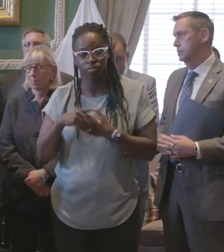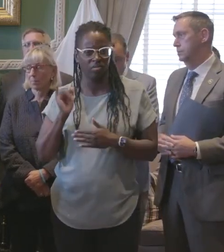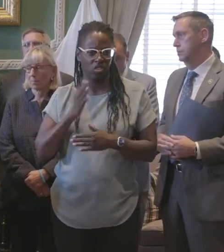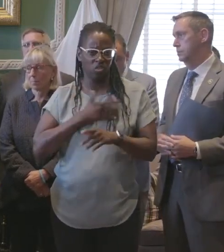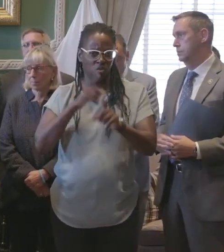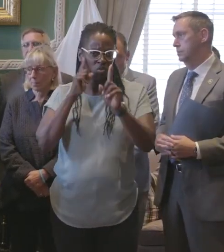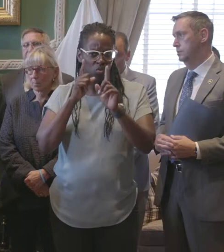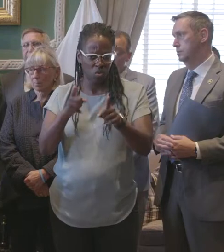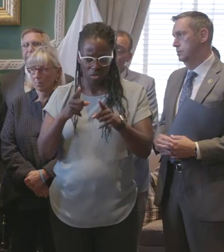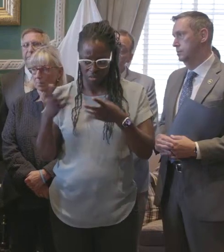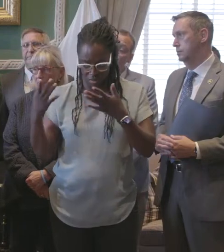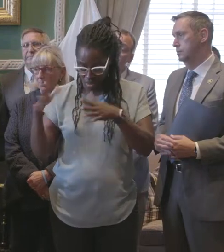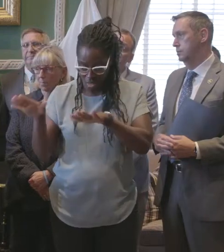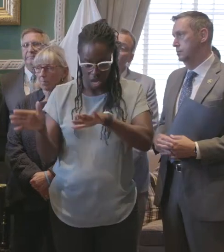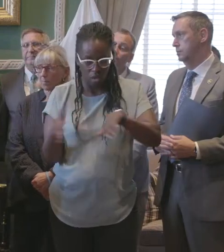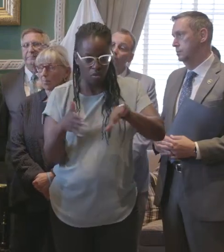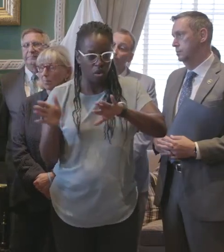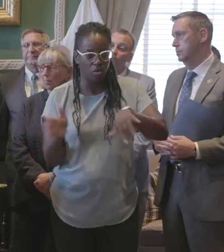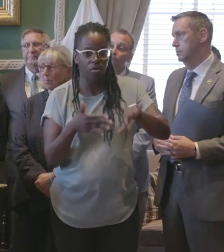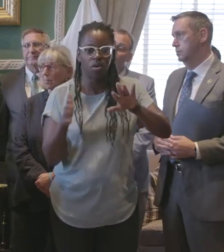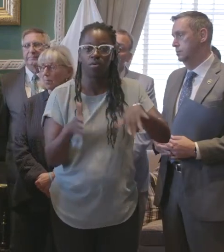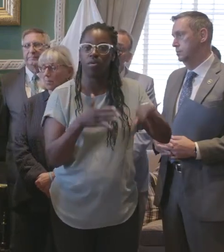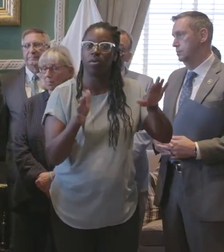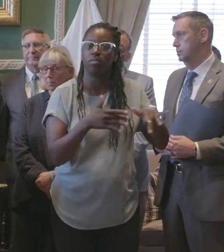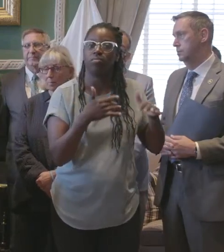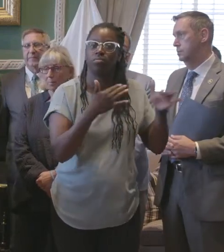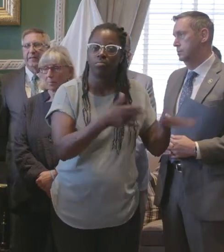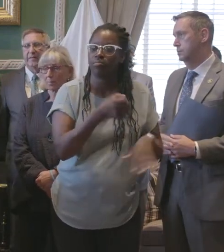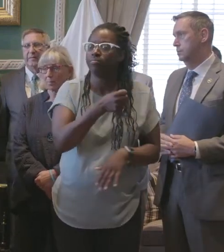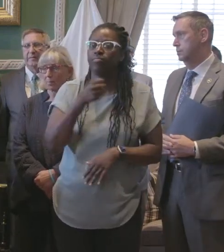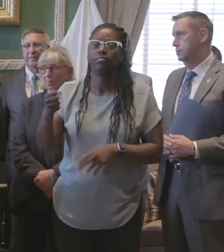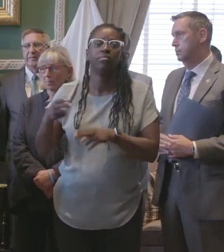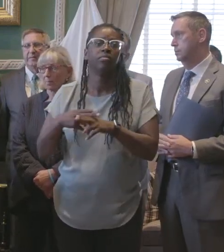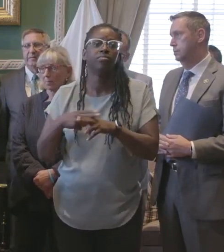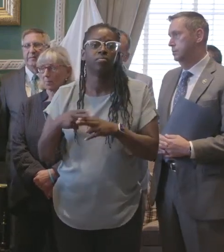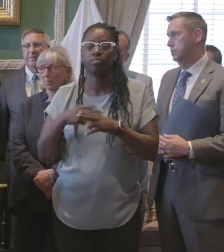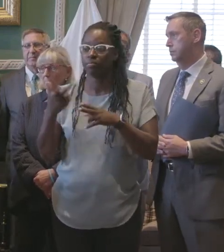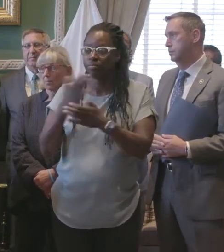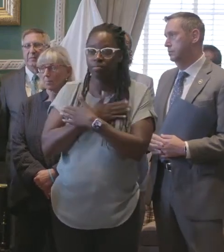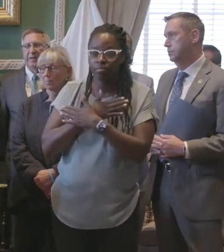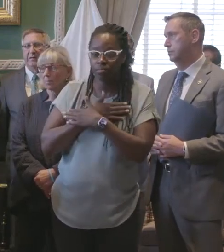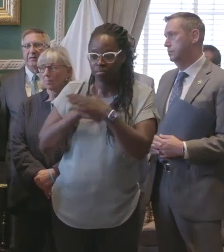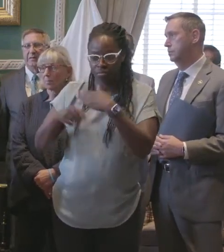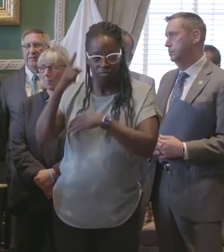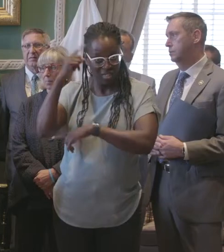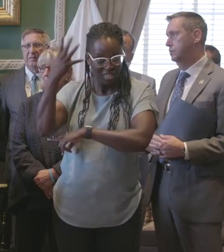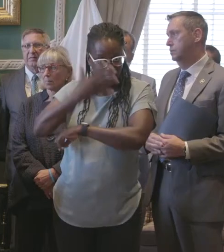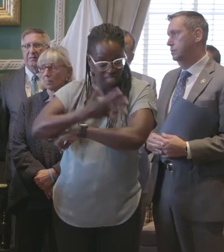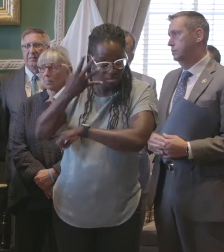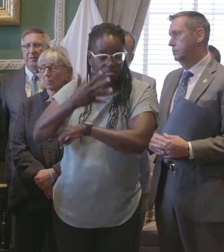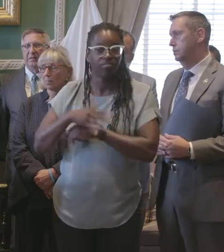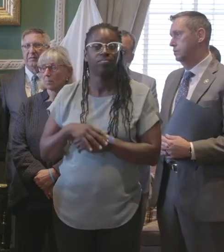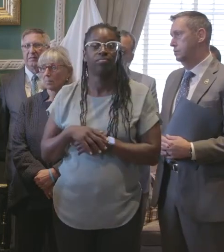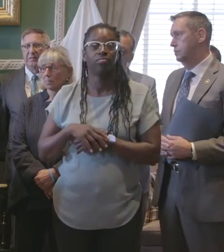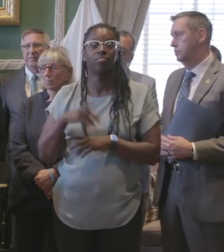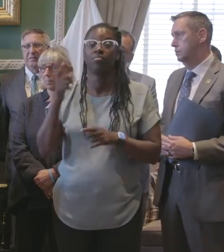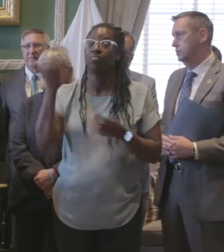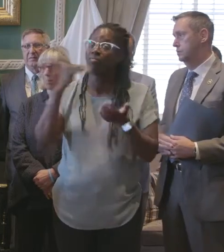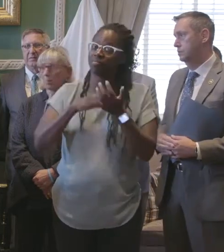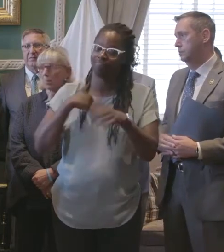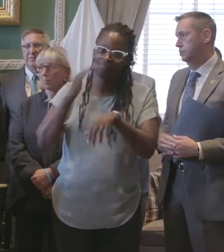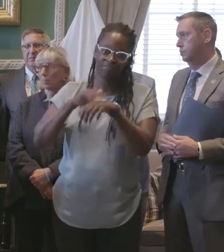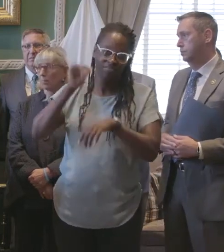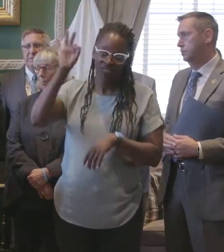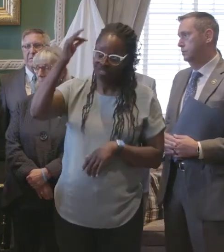shelter for temporary respite care, which is a five-day limit now. And again, I call on the federal government to act.